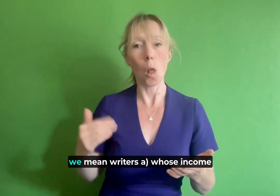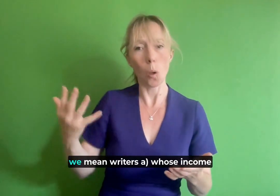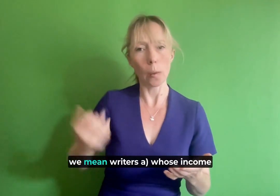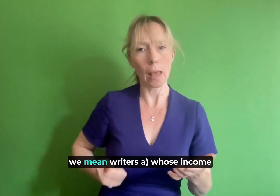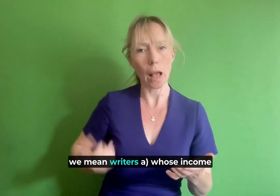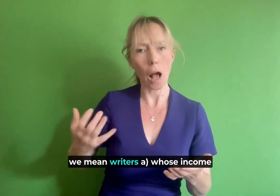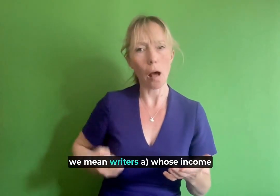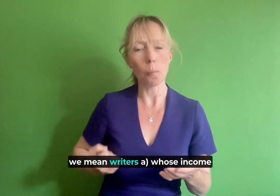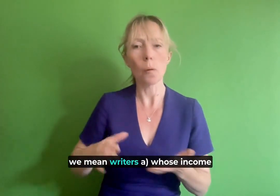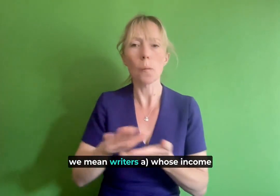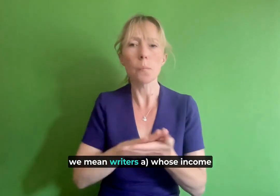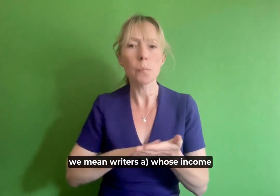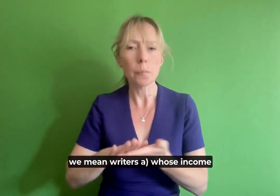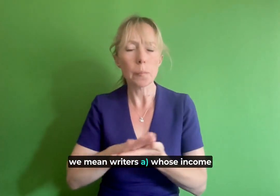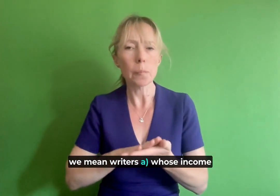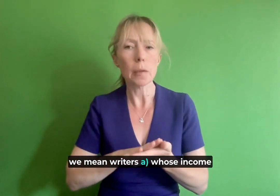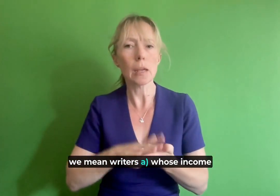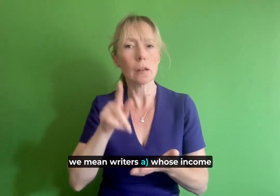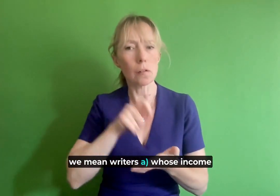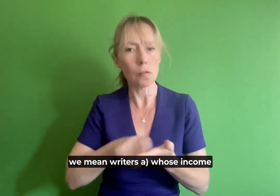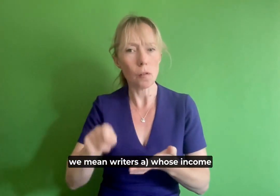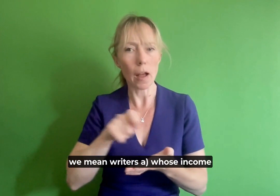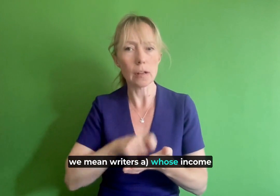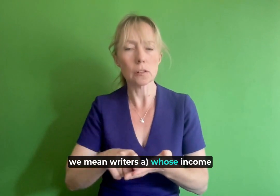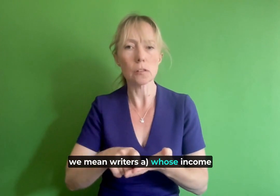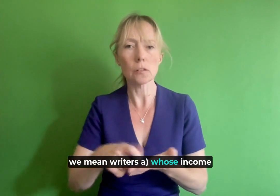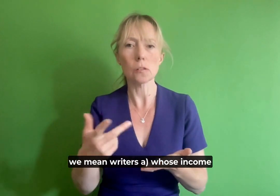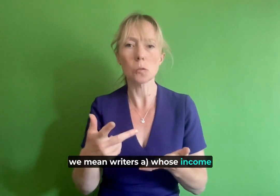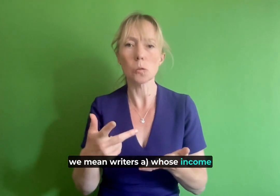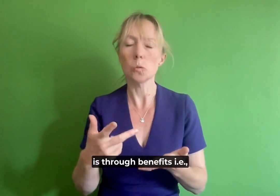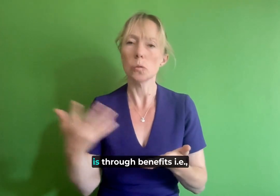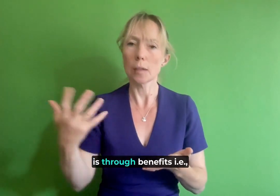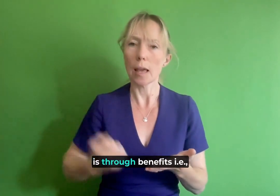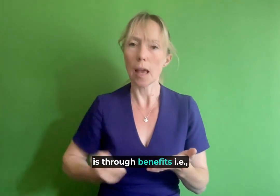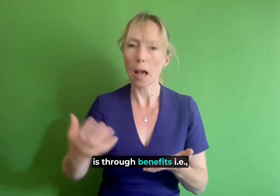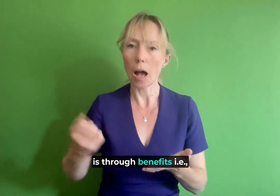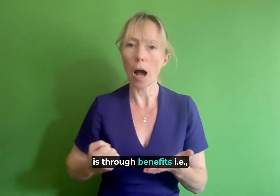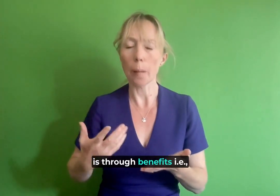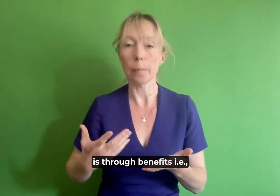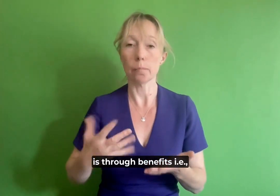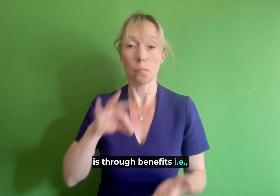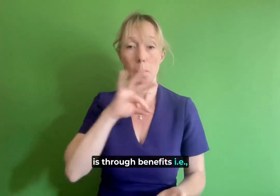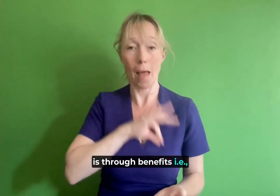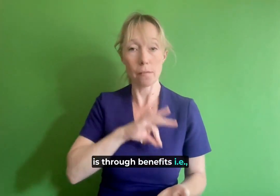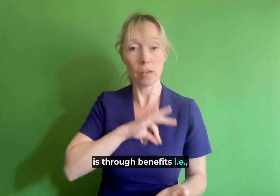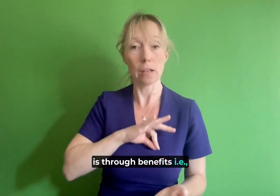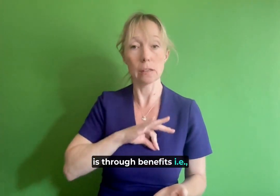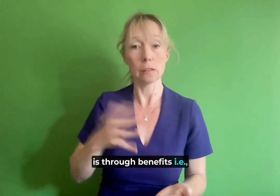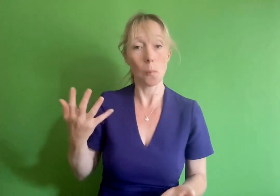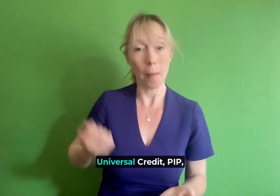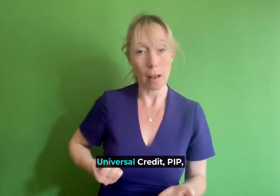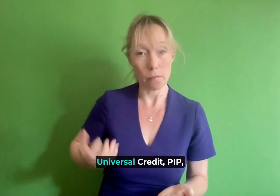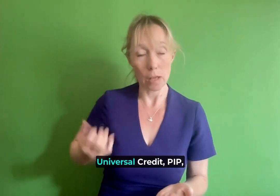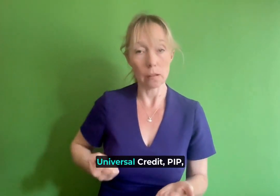mean writers A. whose income is through benefits, i.e. universal